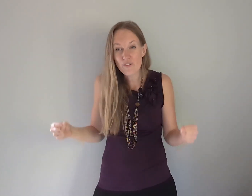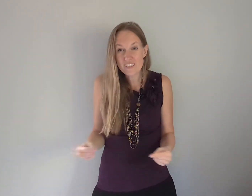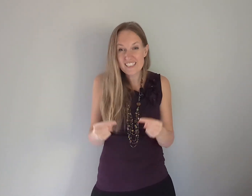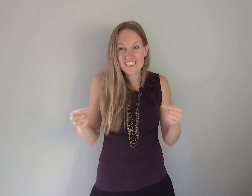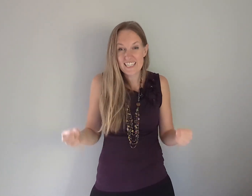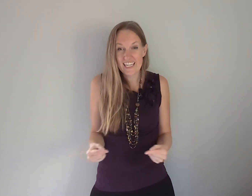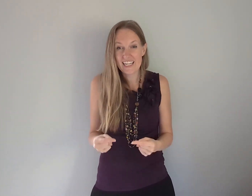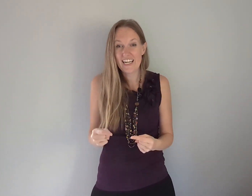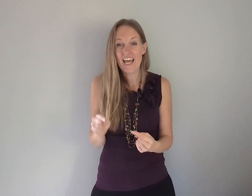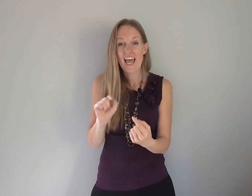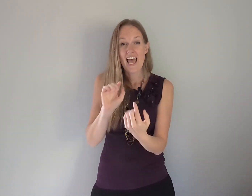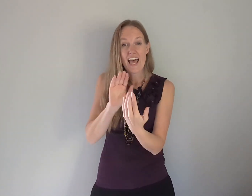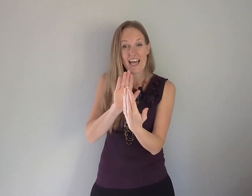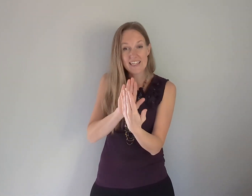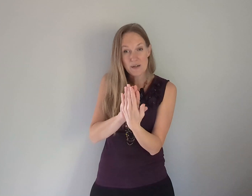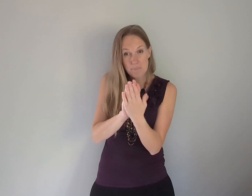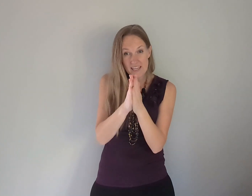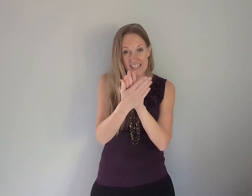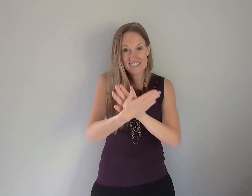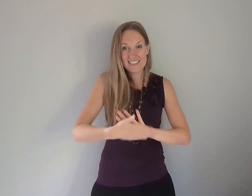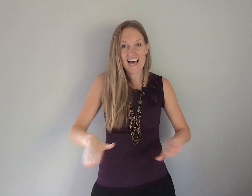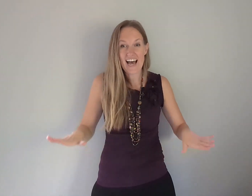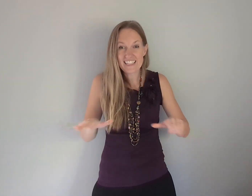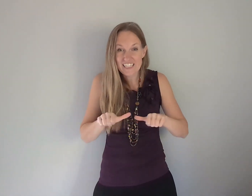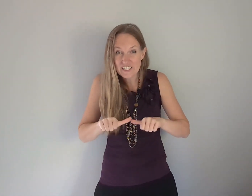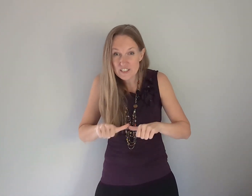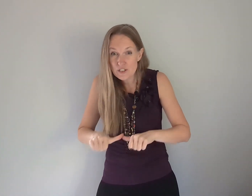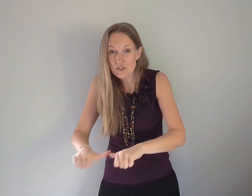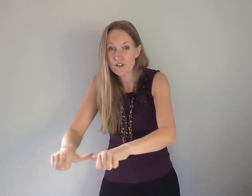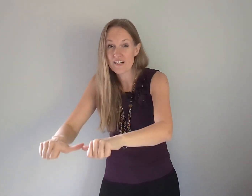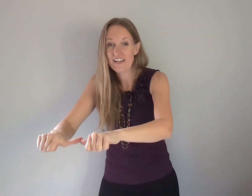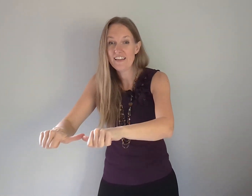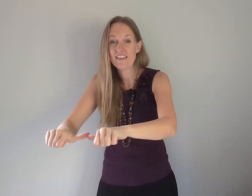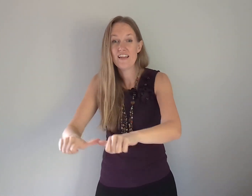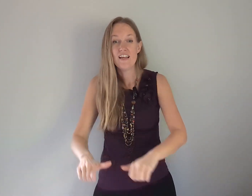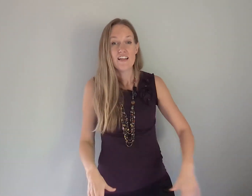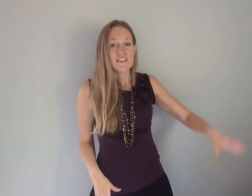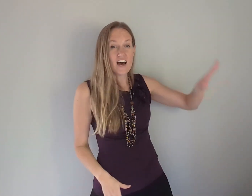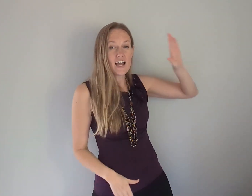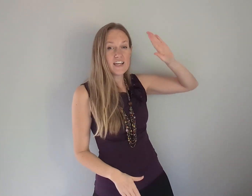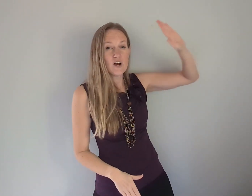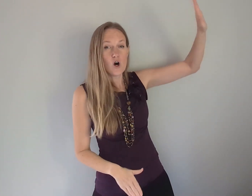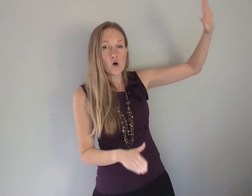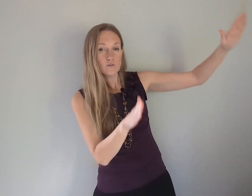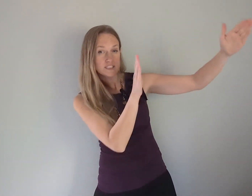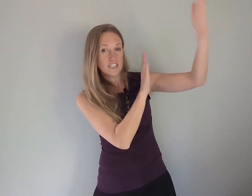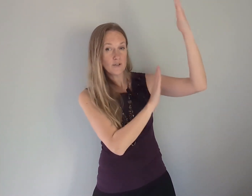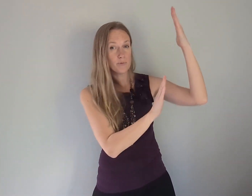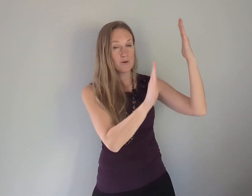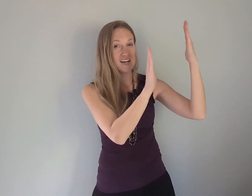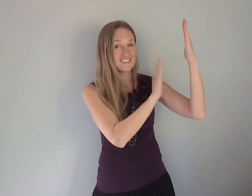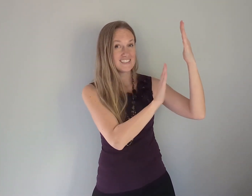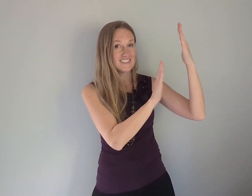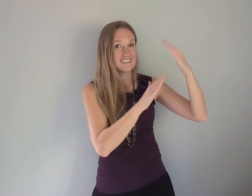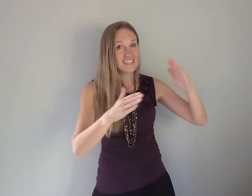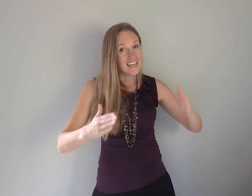for sin and a peace that endureth, thine own dear presence